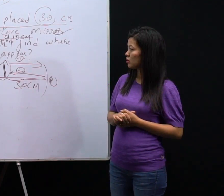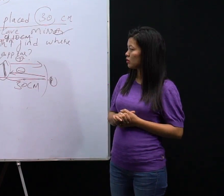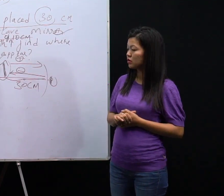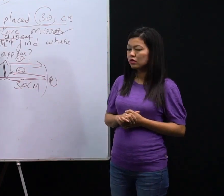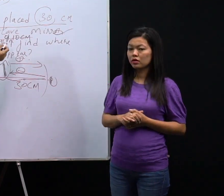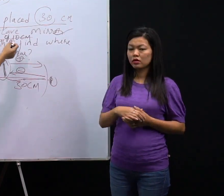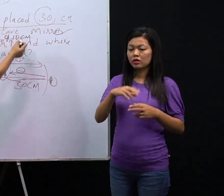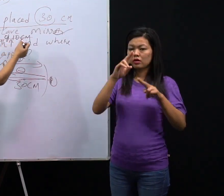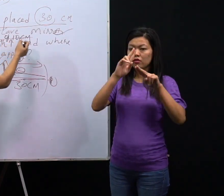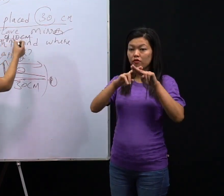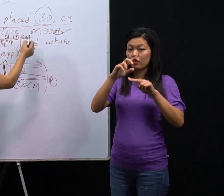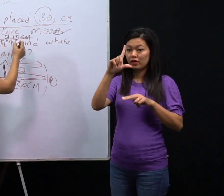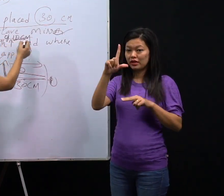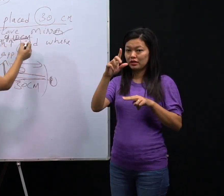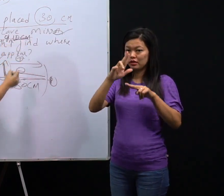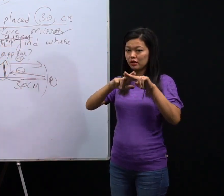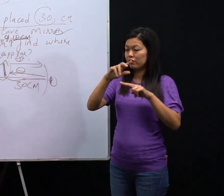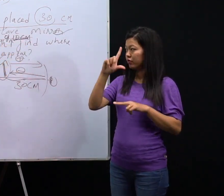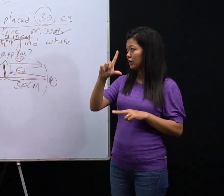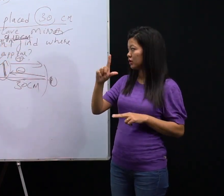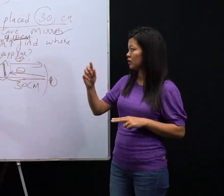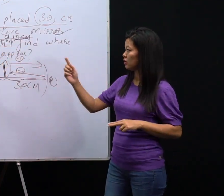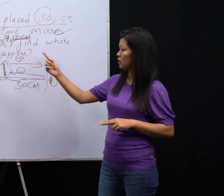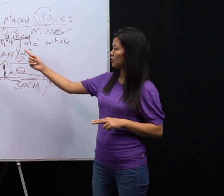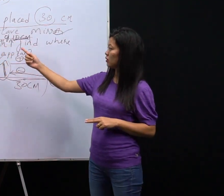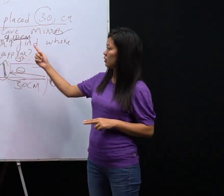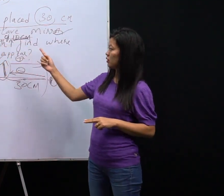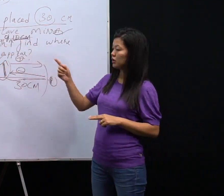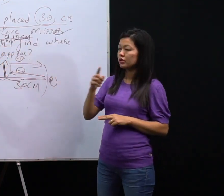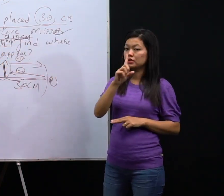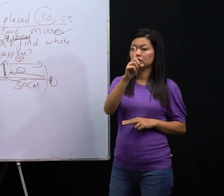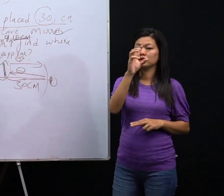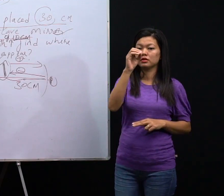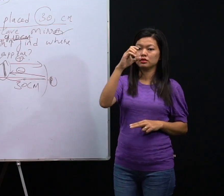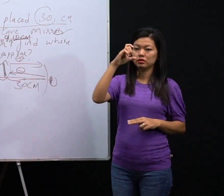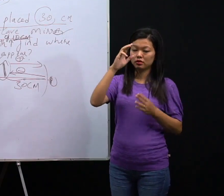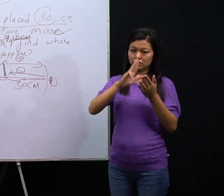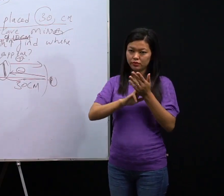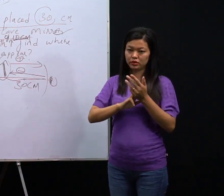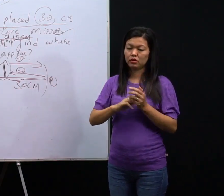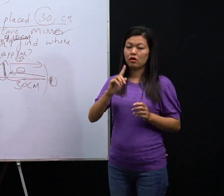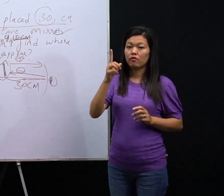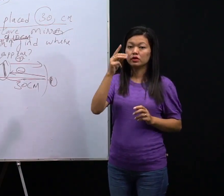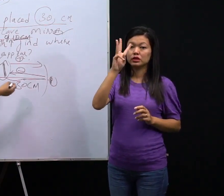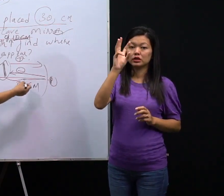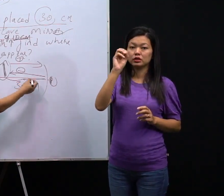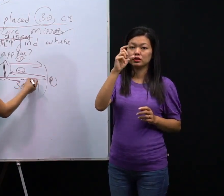with the focal length of 10 centimeter, clear? The focal length of 10 centimeter. That